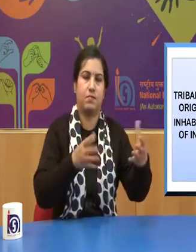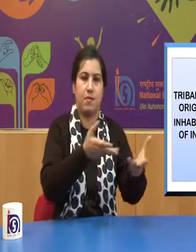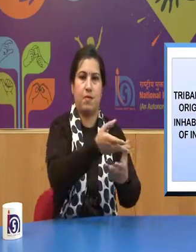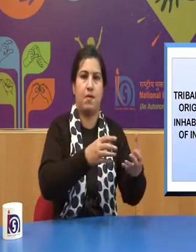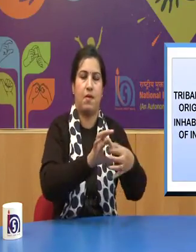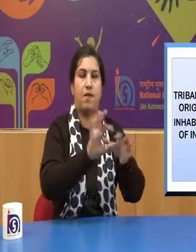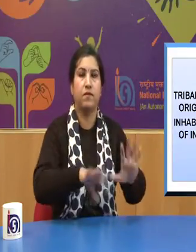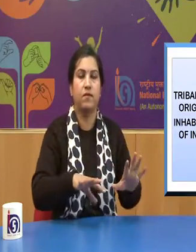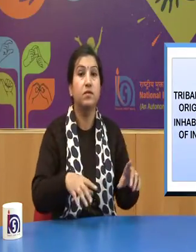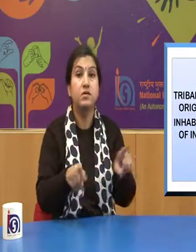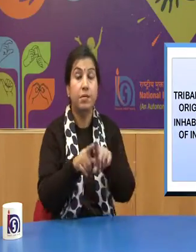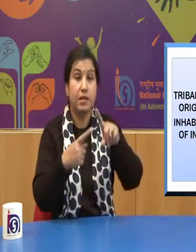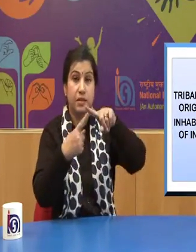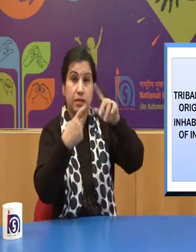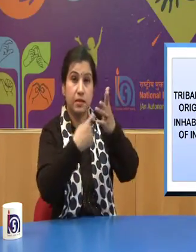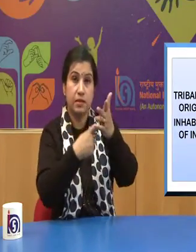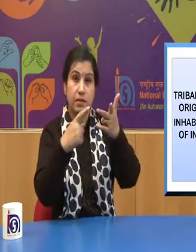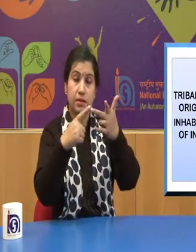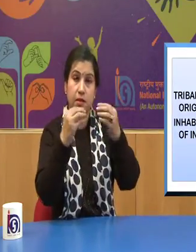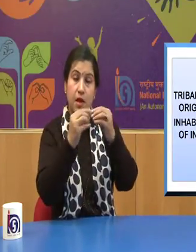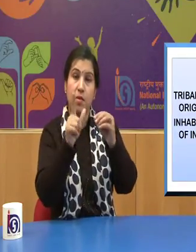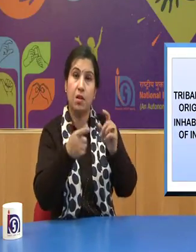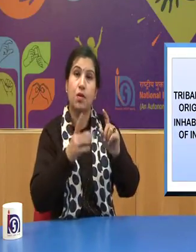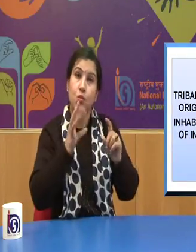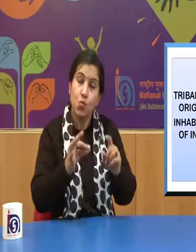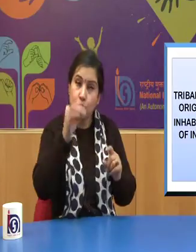Tribals are considered as the original inhabitants of India.